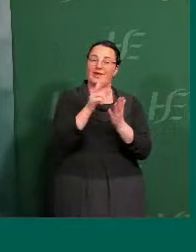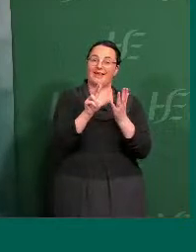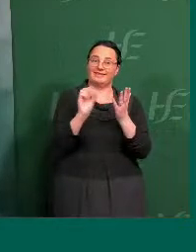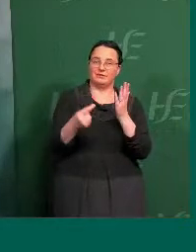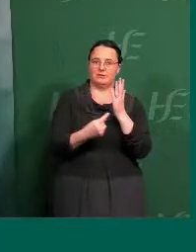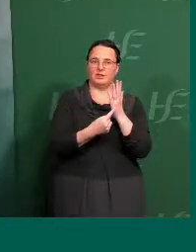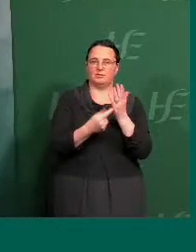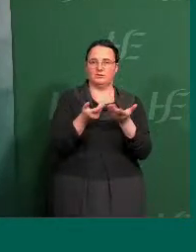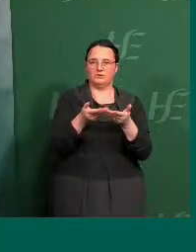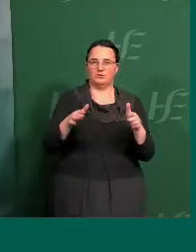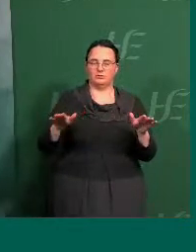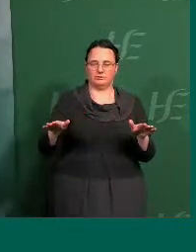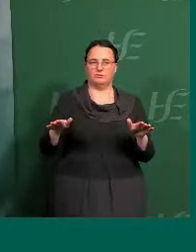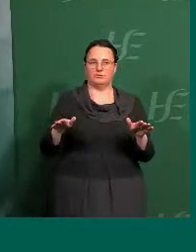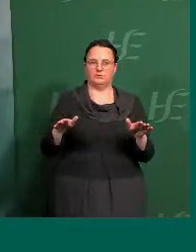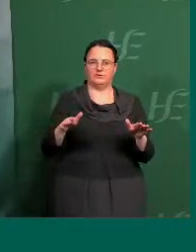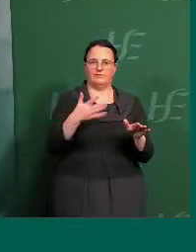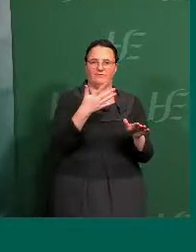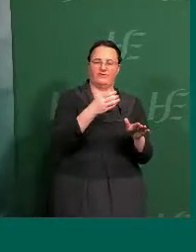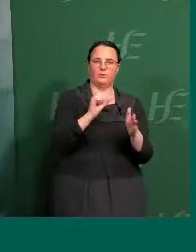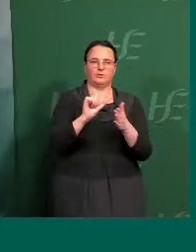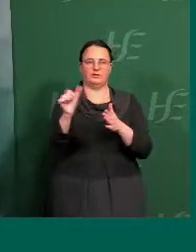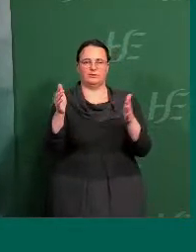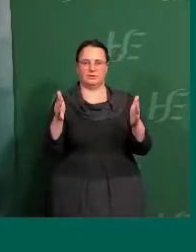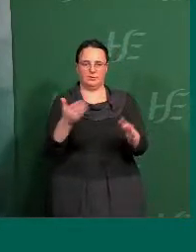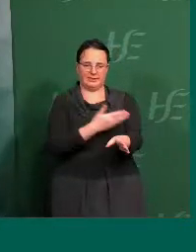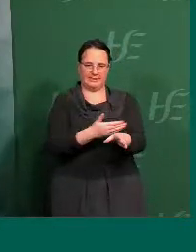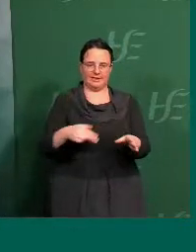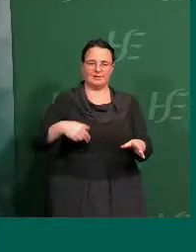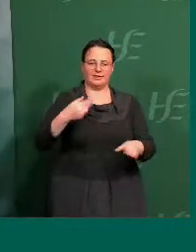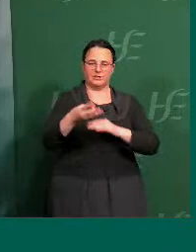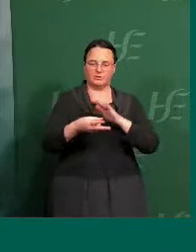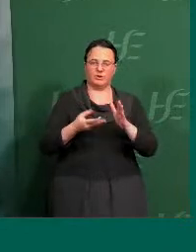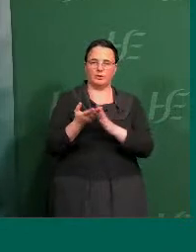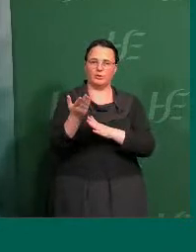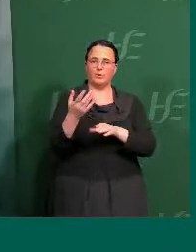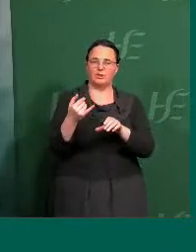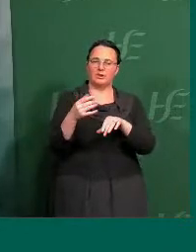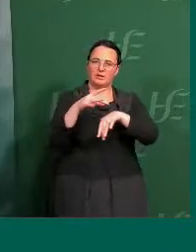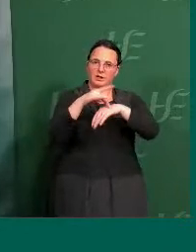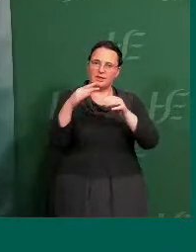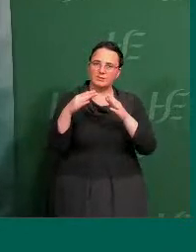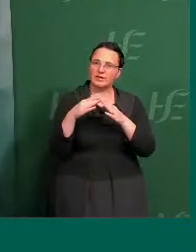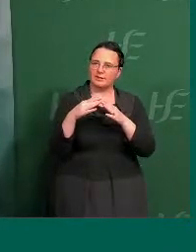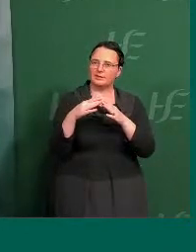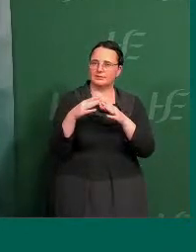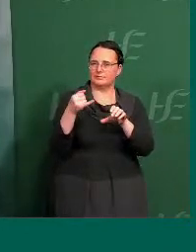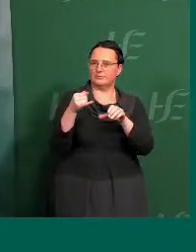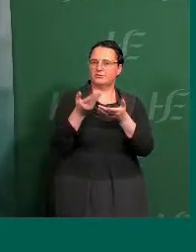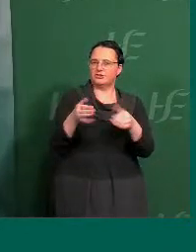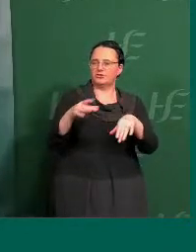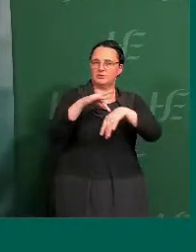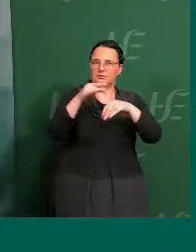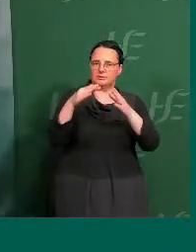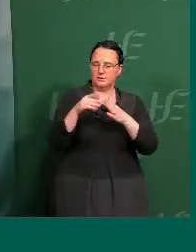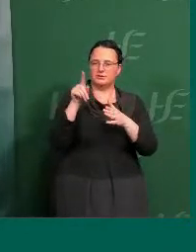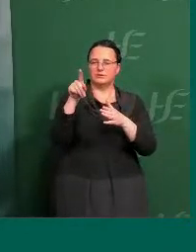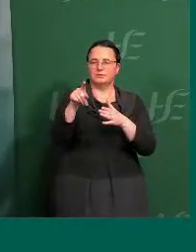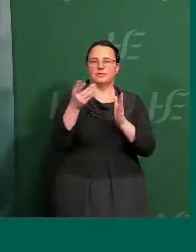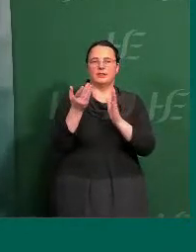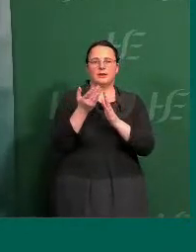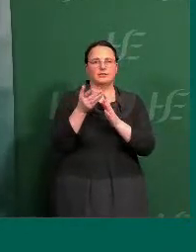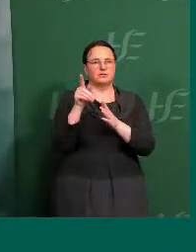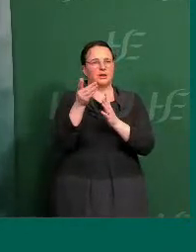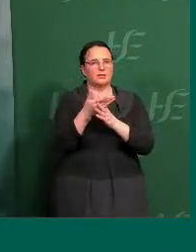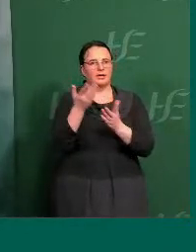480,000. That will commence next week through our hospitals, through the paediatric units and paediatric hospitals. The portal then for registration